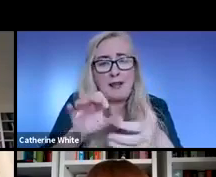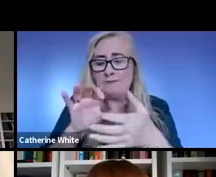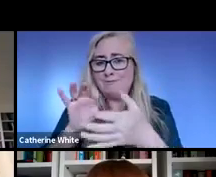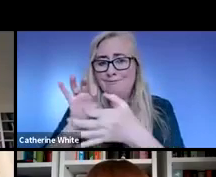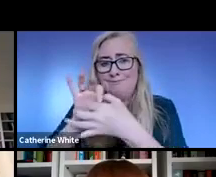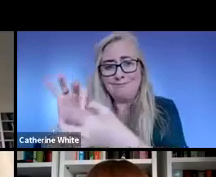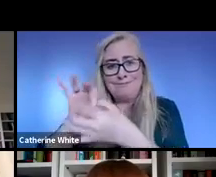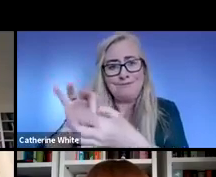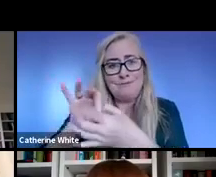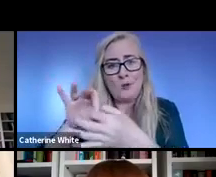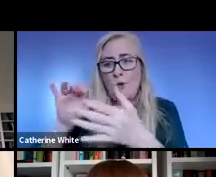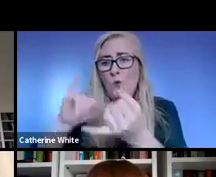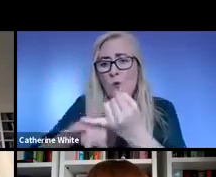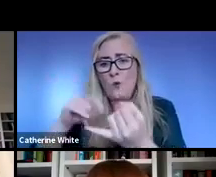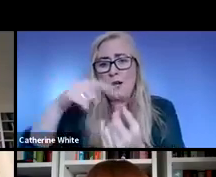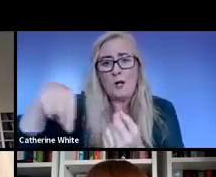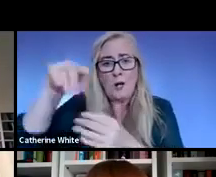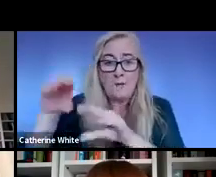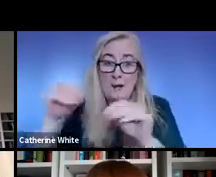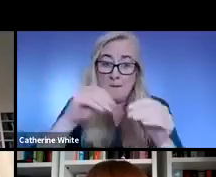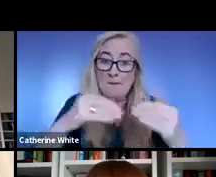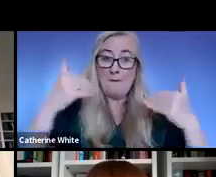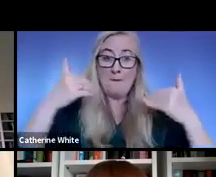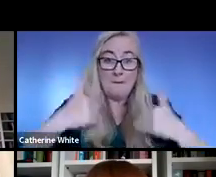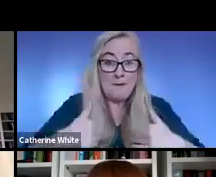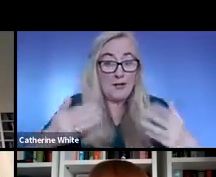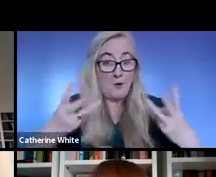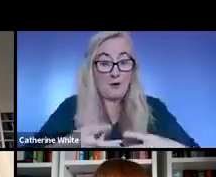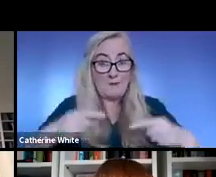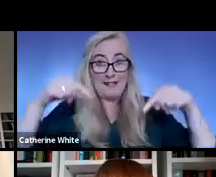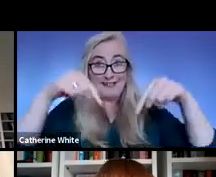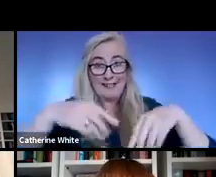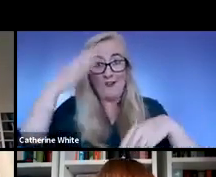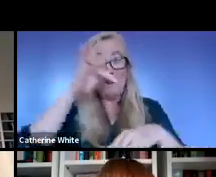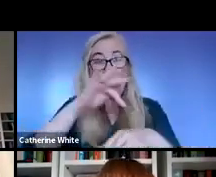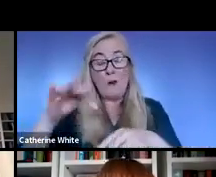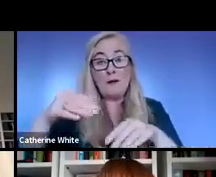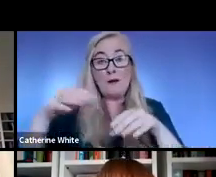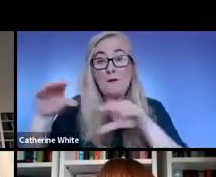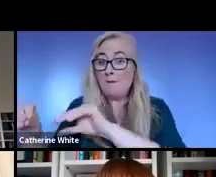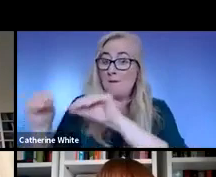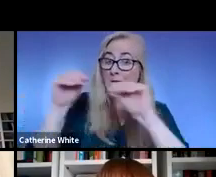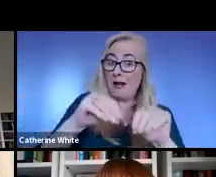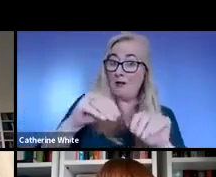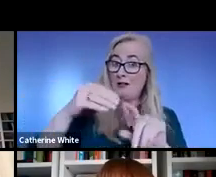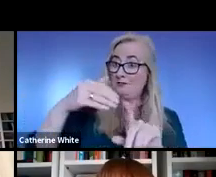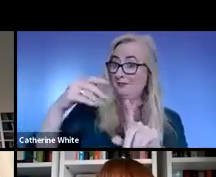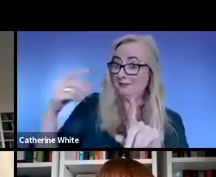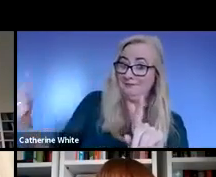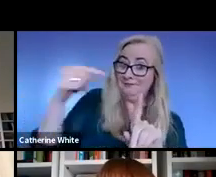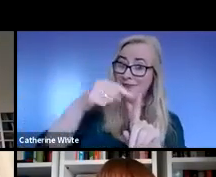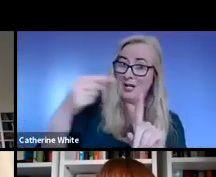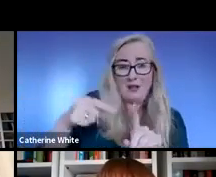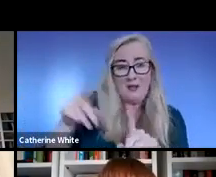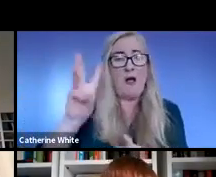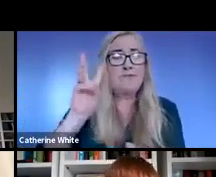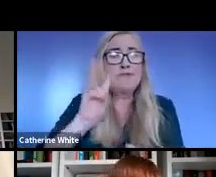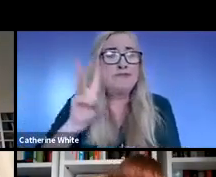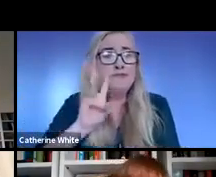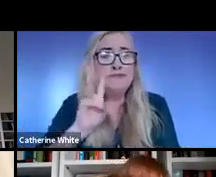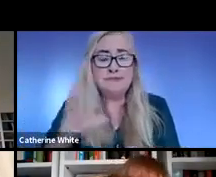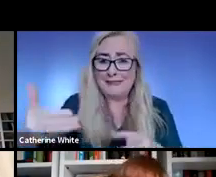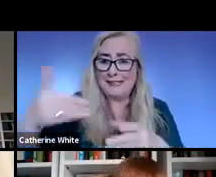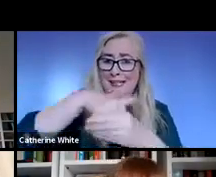very much willing, and we have many women and men in this country from the migrant background who are willing to be part and parcel of what is happening